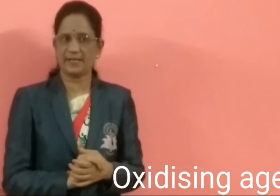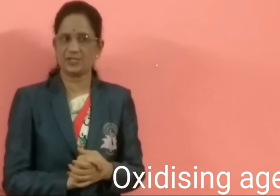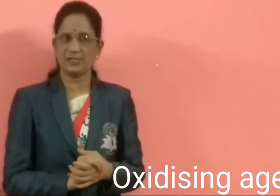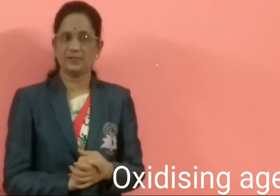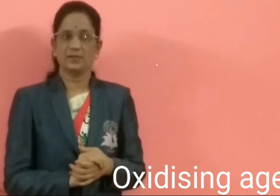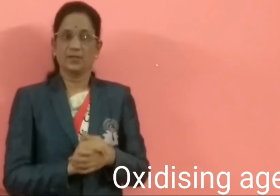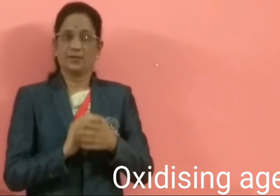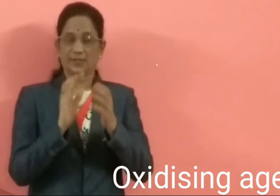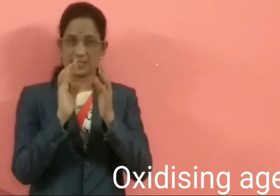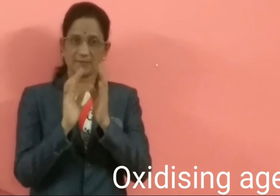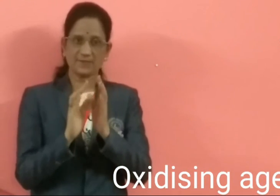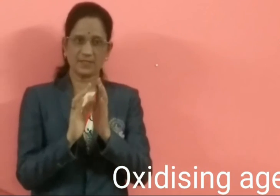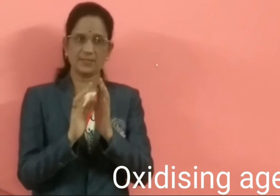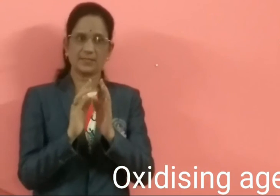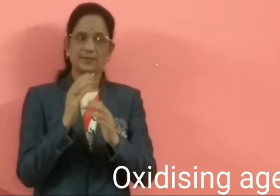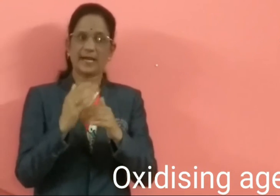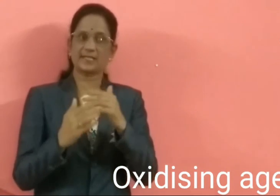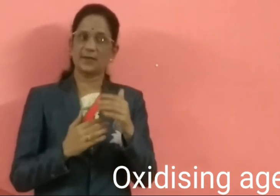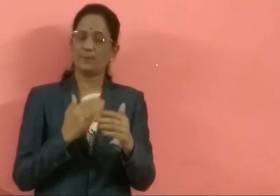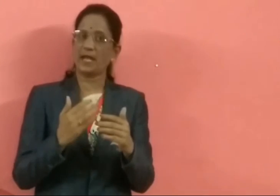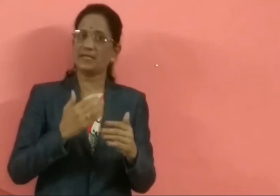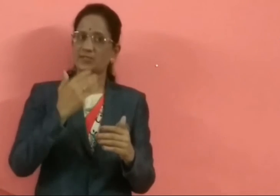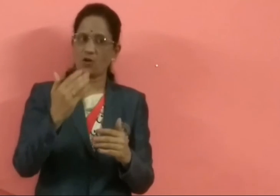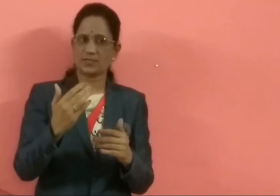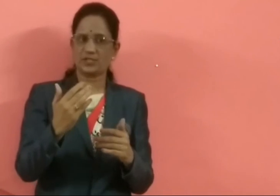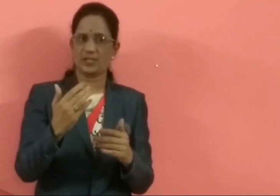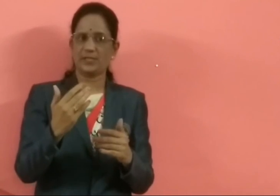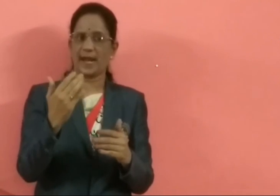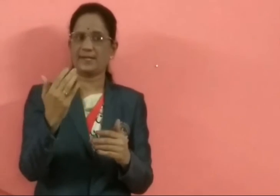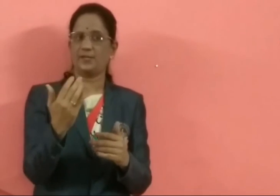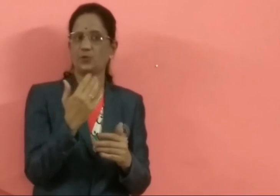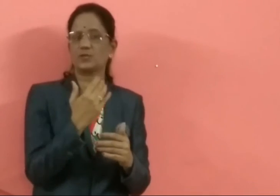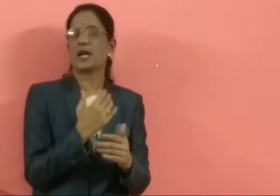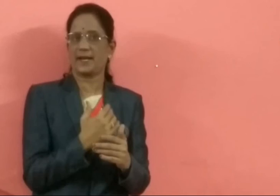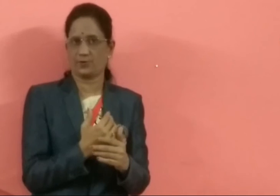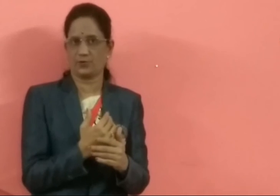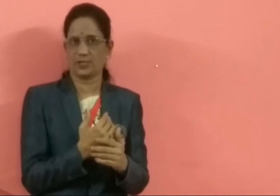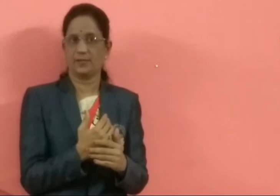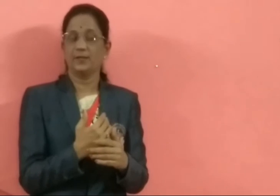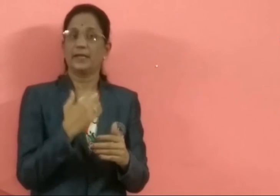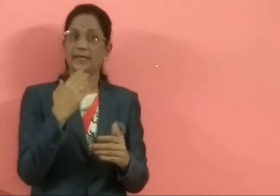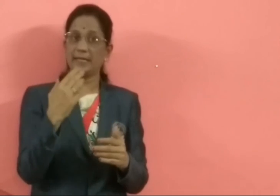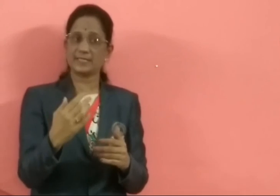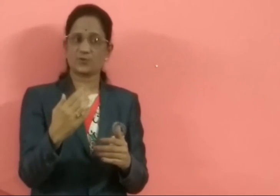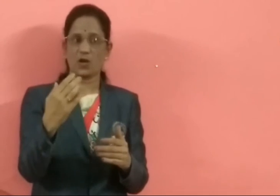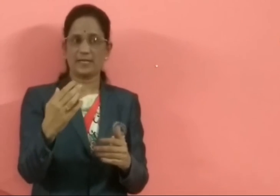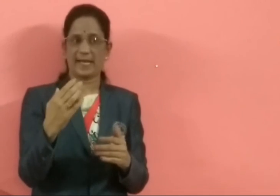agent? The substance that supplies oxygen and removes hydrogen is called as